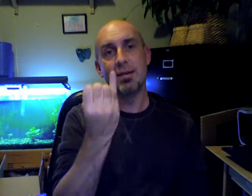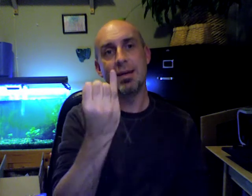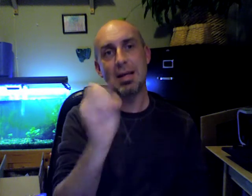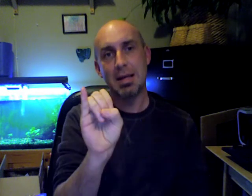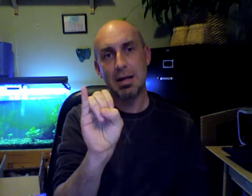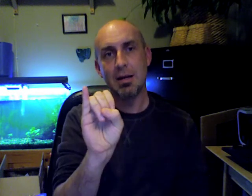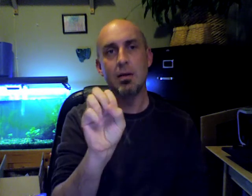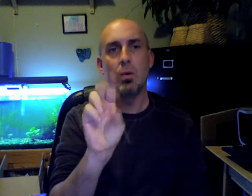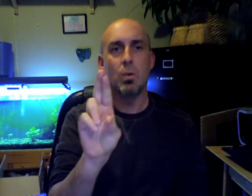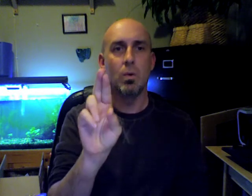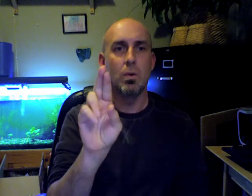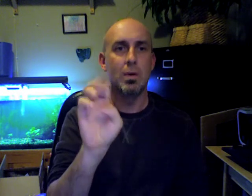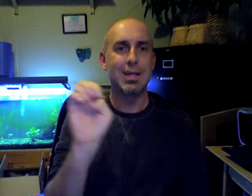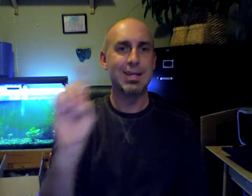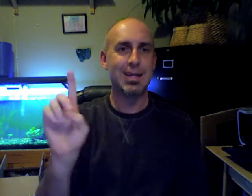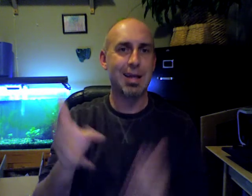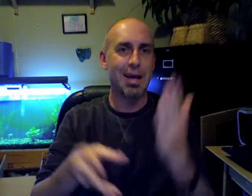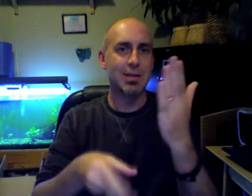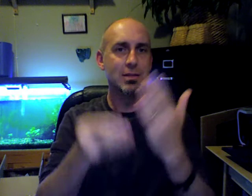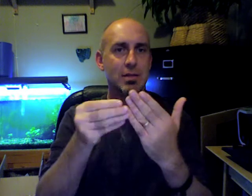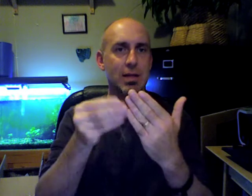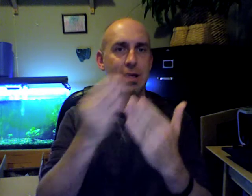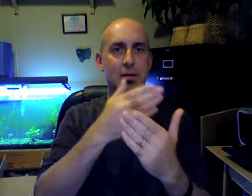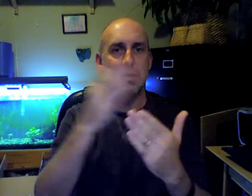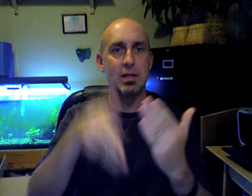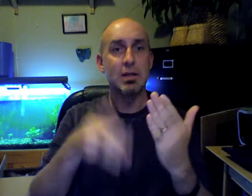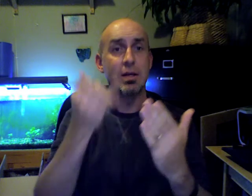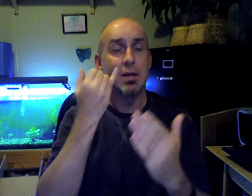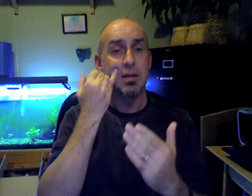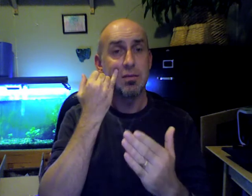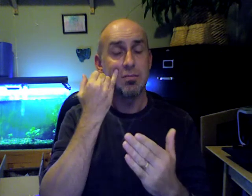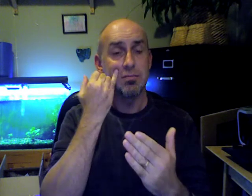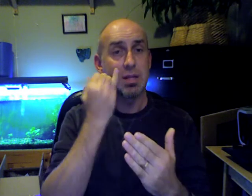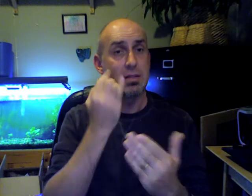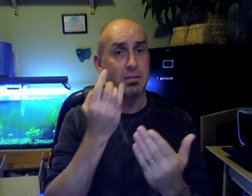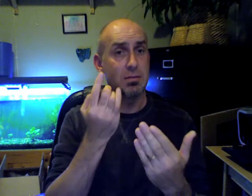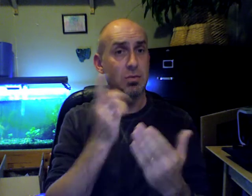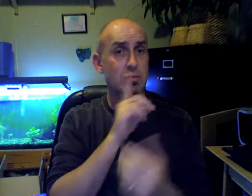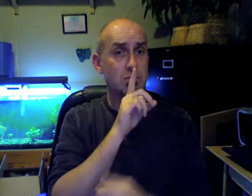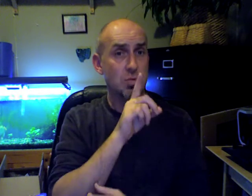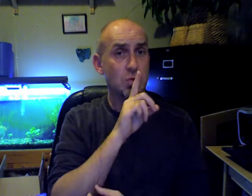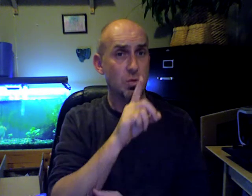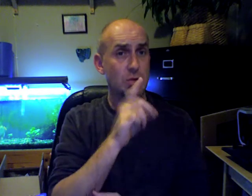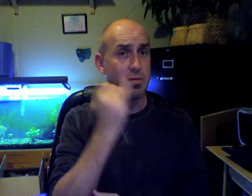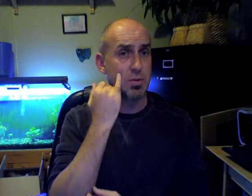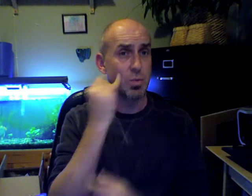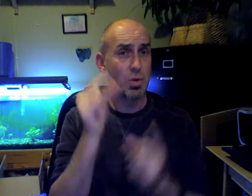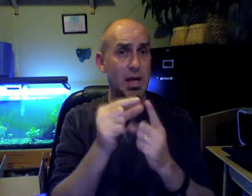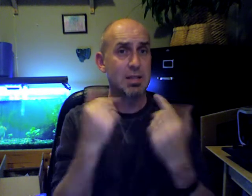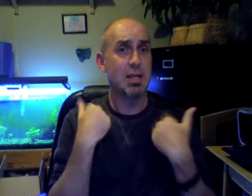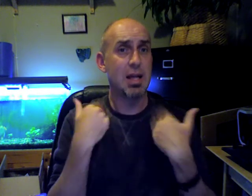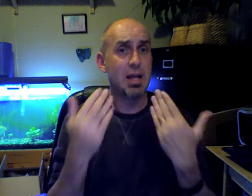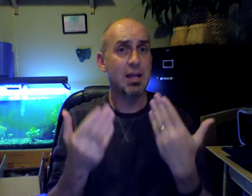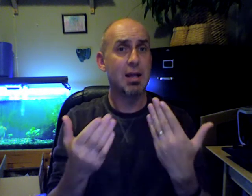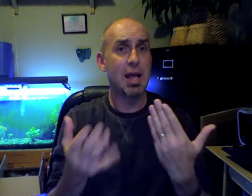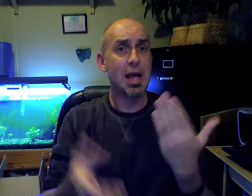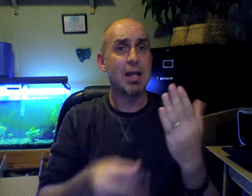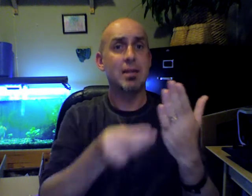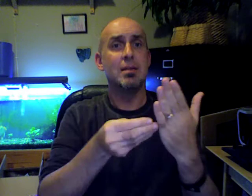ing or ed added to the end of it. If that's true, if the word has that added, then